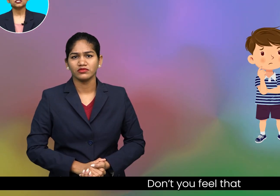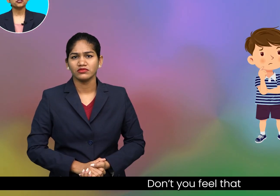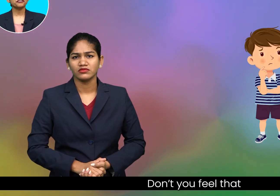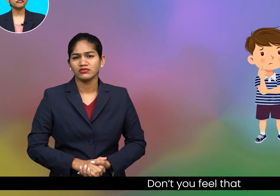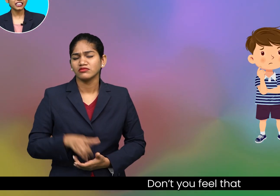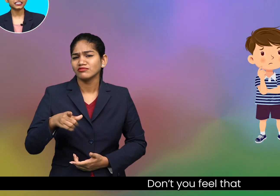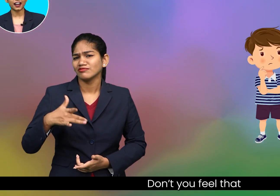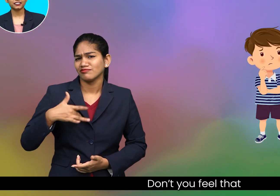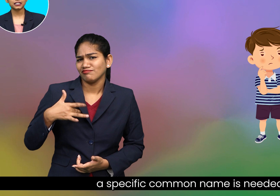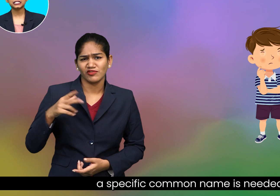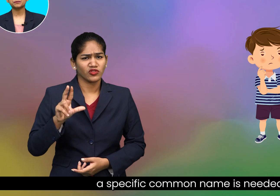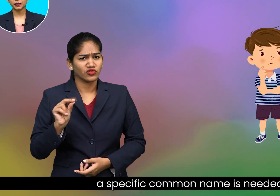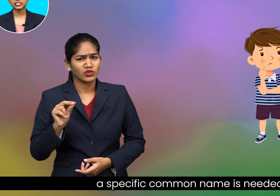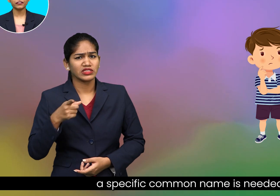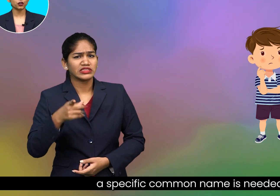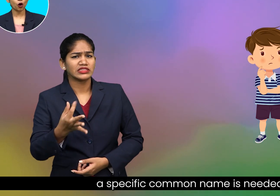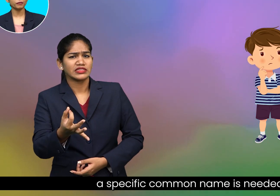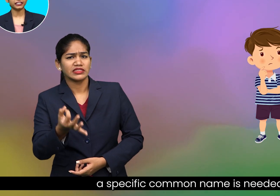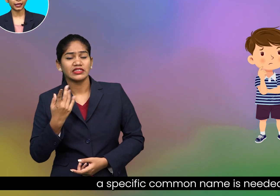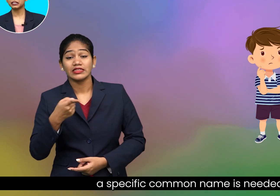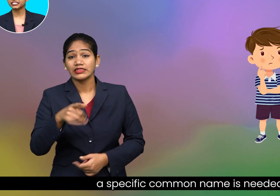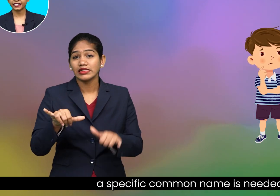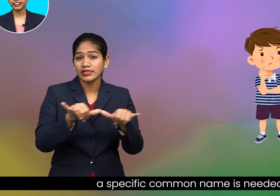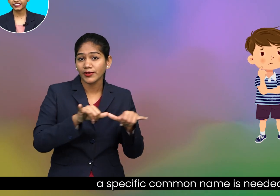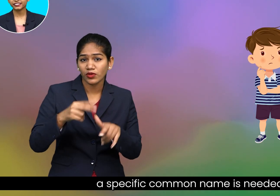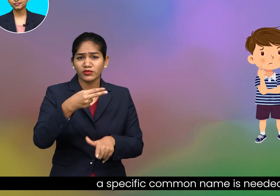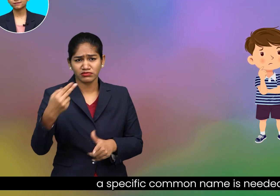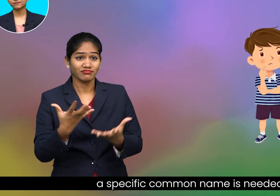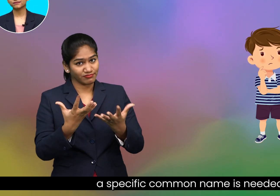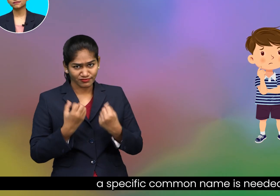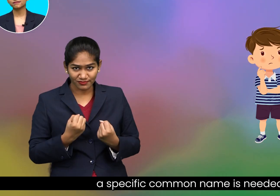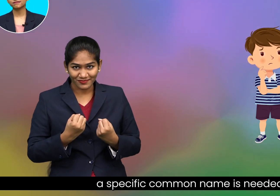Don't you feel that a specific common name is needed?